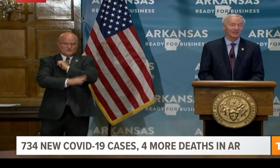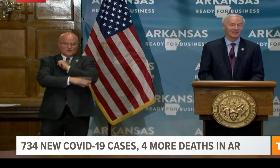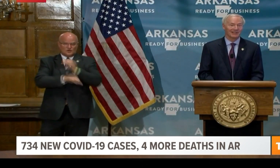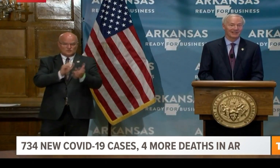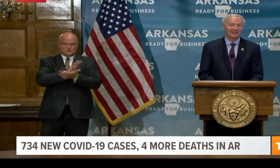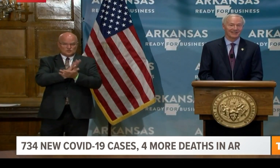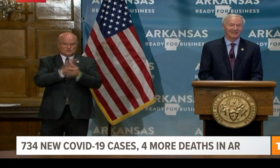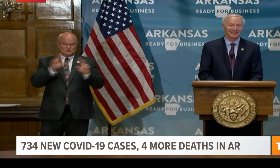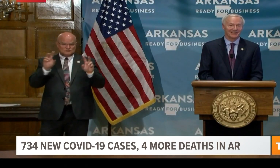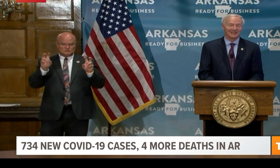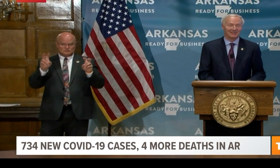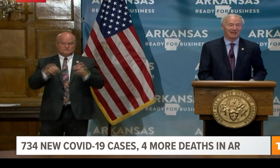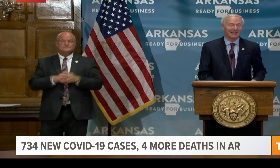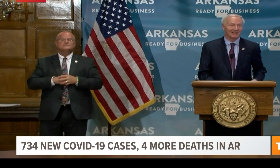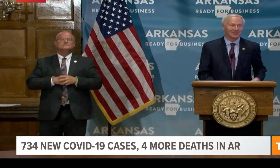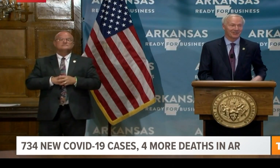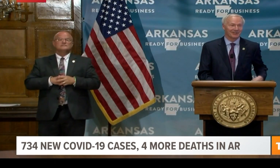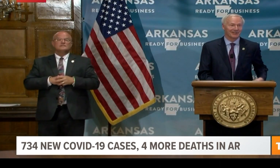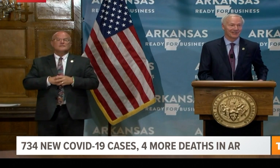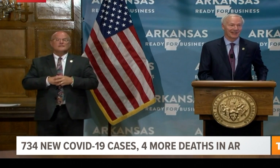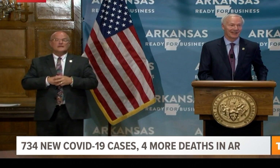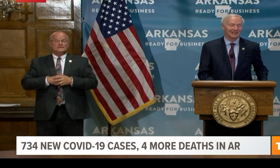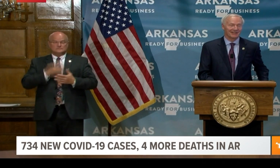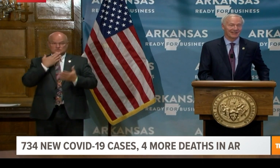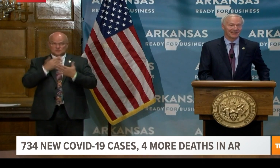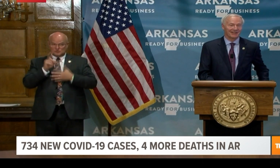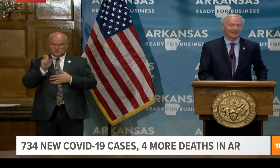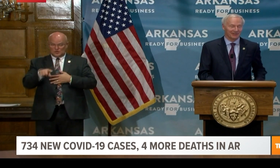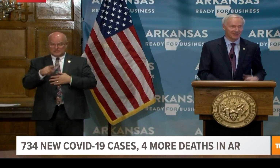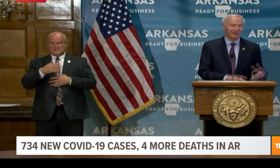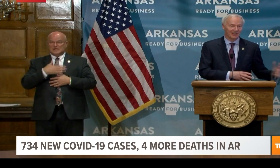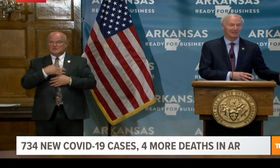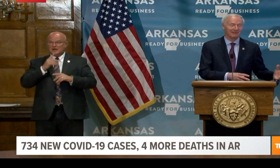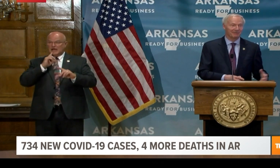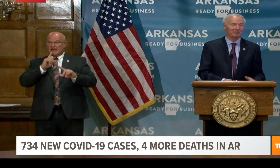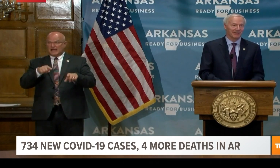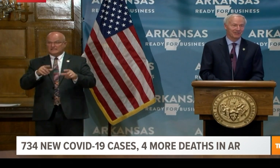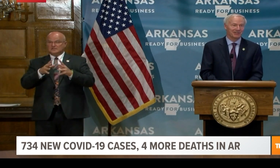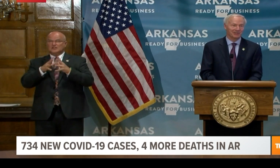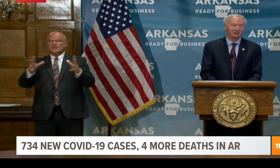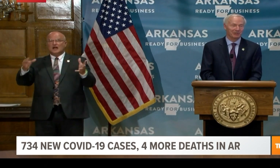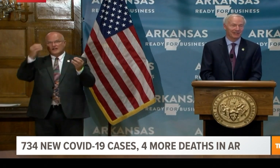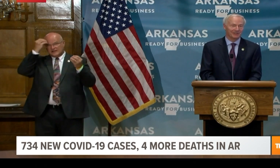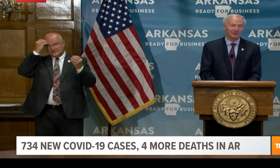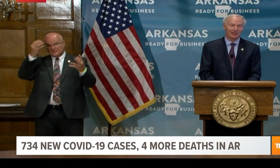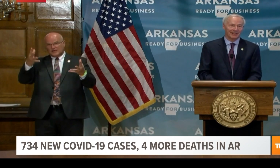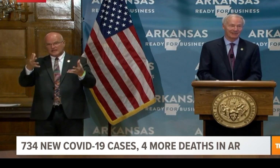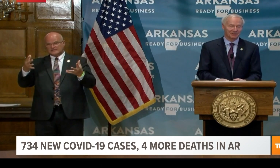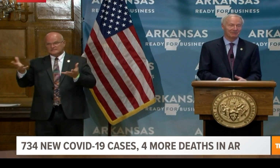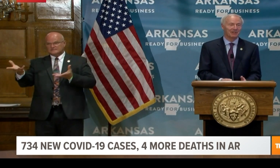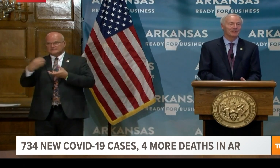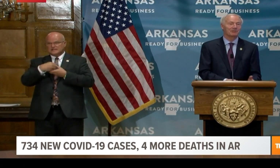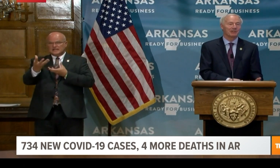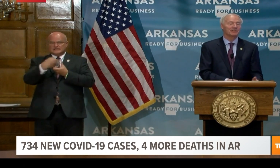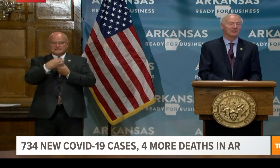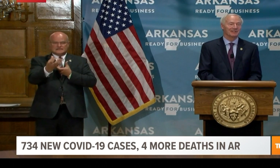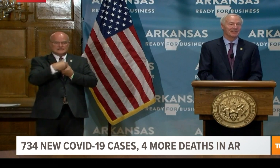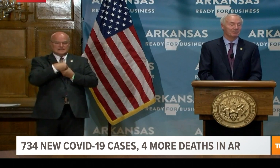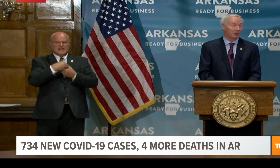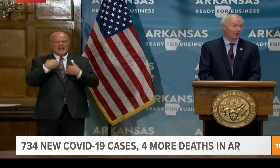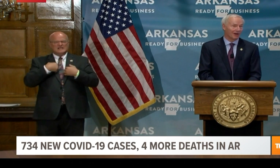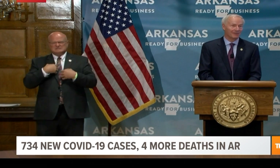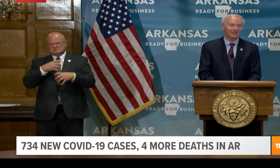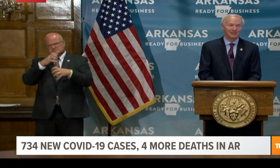great question, and my answer is that there is a lot of information that you can get. You can have some very